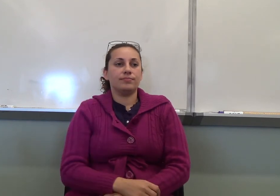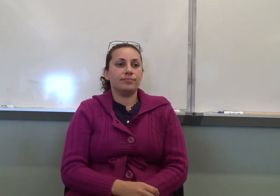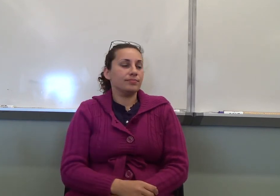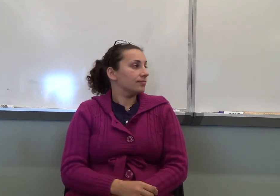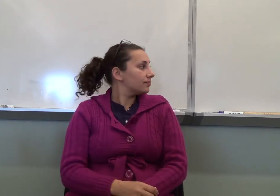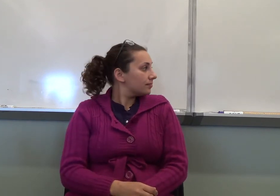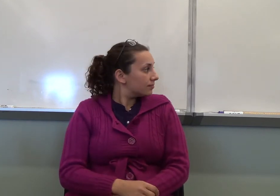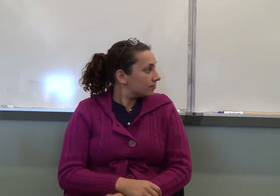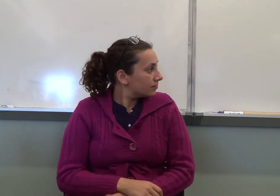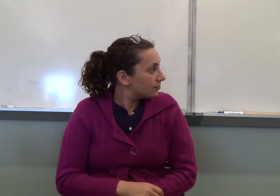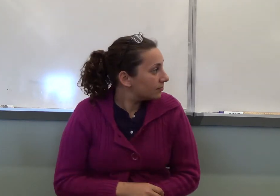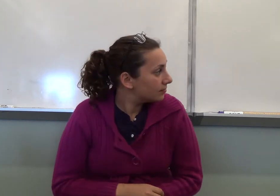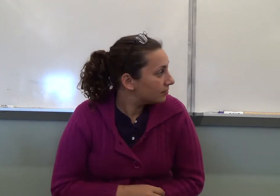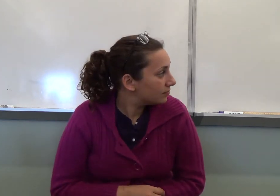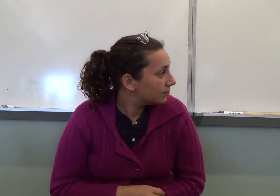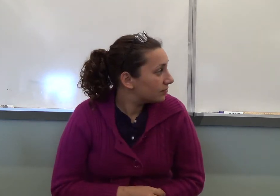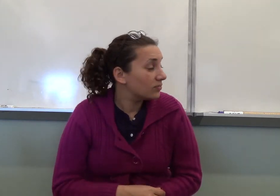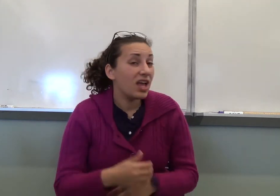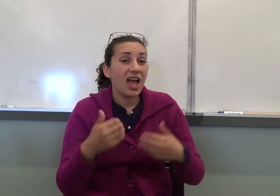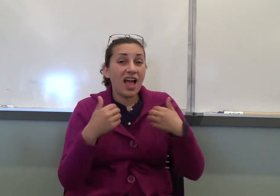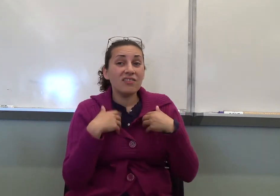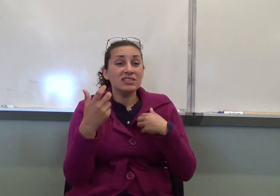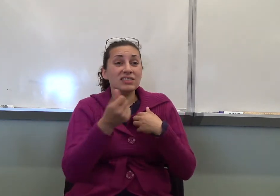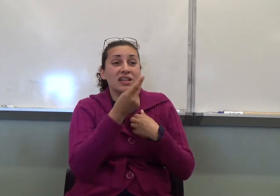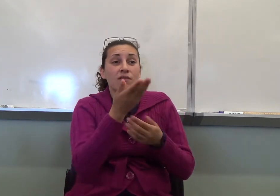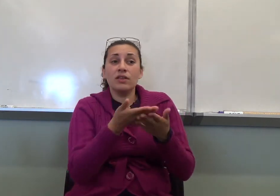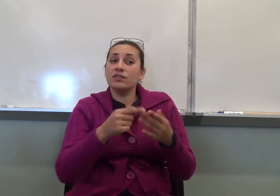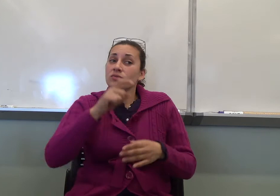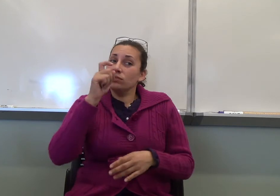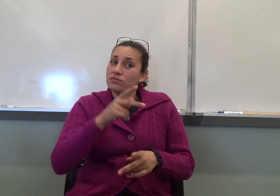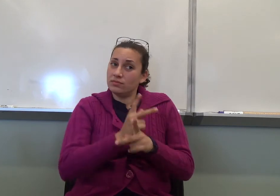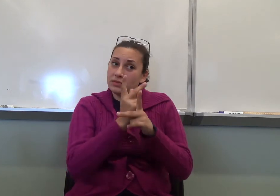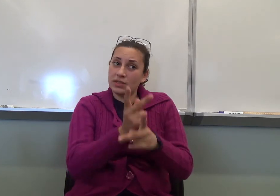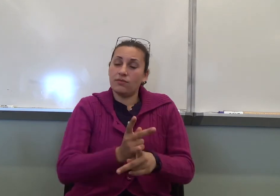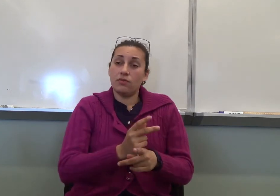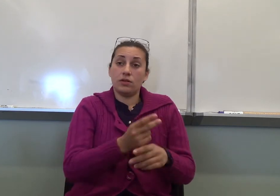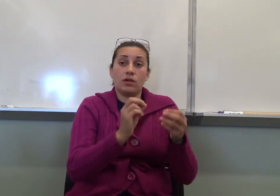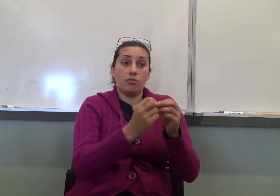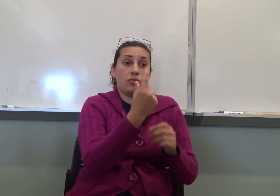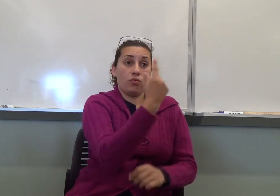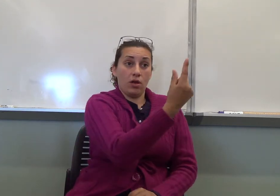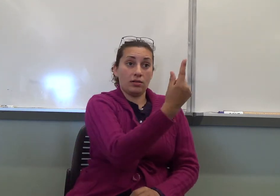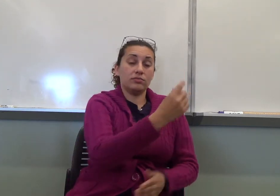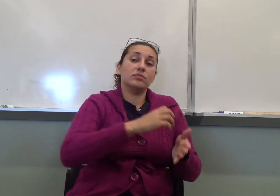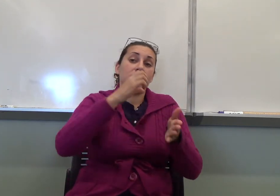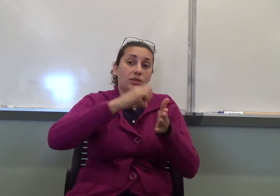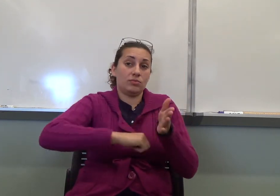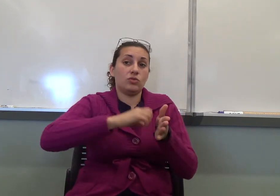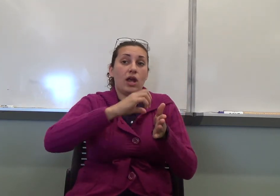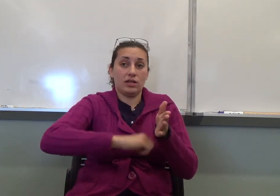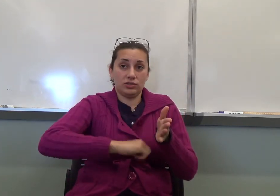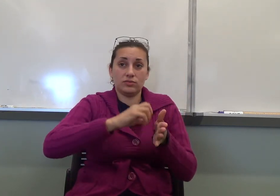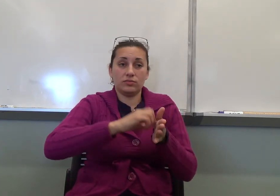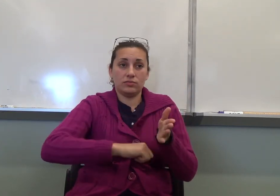And now we've got several things we have to be careful with. One is the subtraction problem, and the other is the LCD